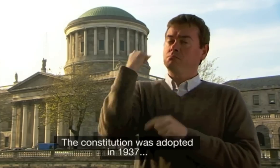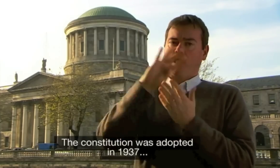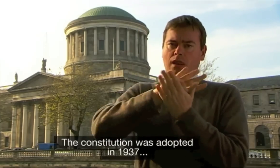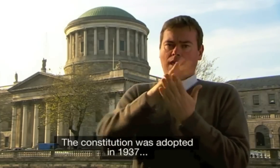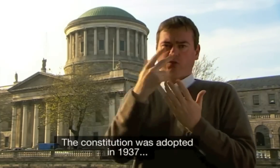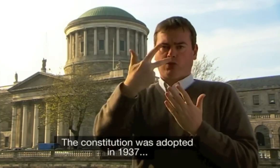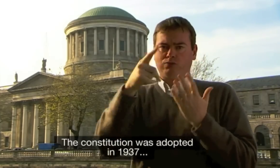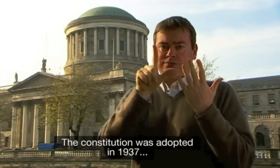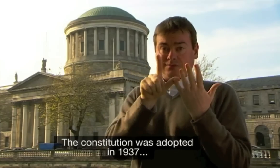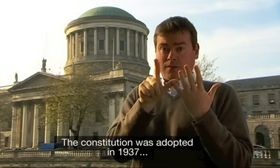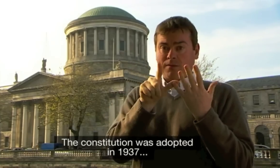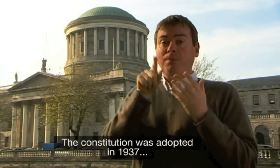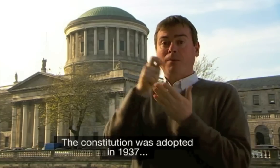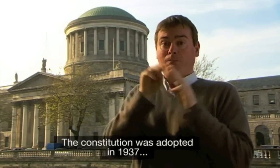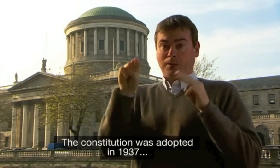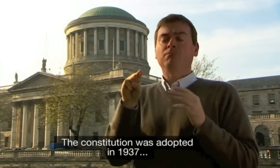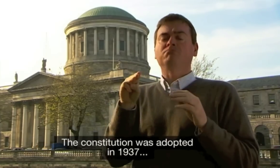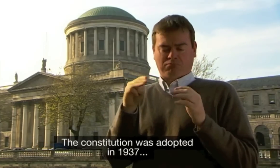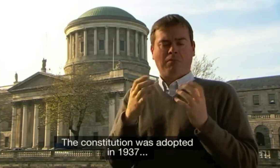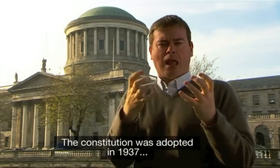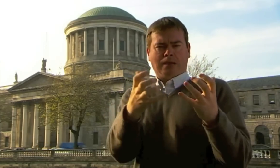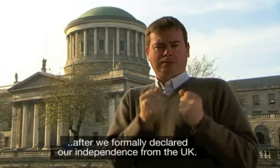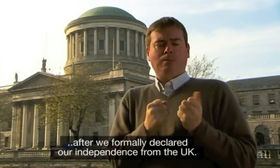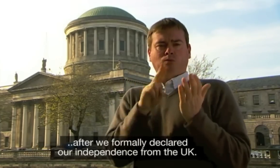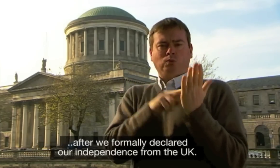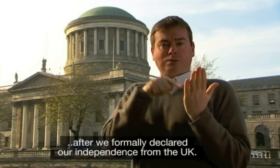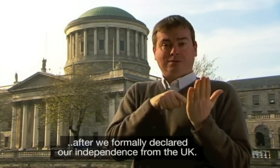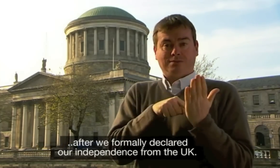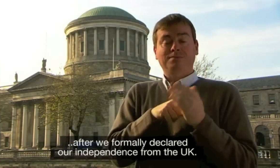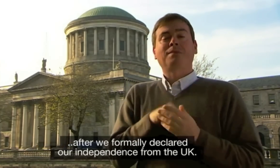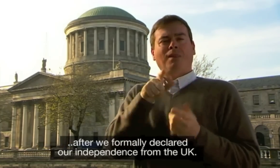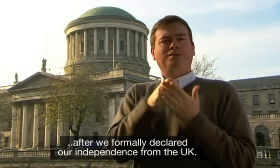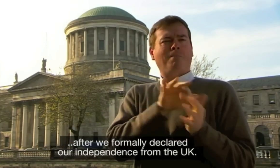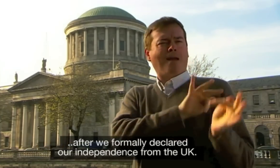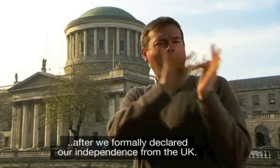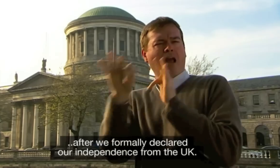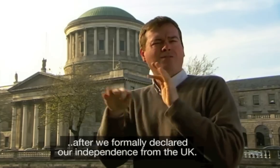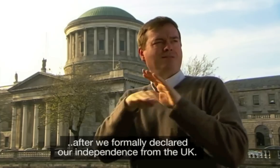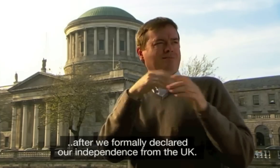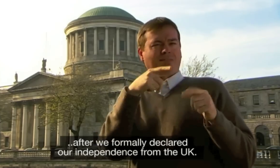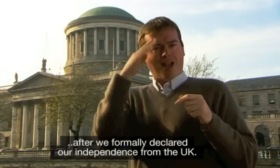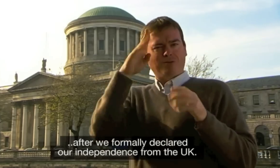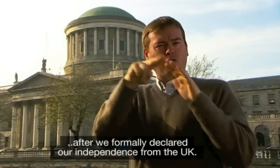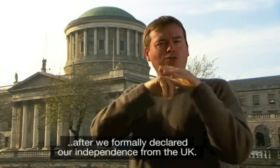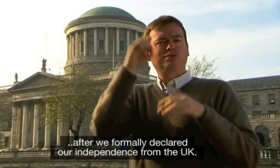Constitution was adopted in 1937, after we formally declared our independence from the UK.